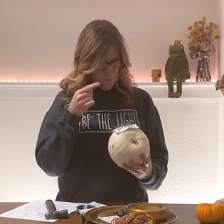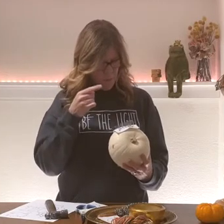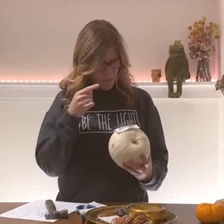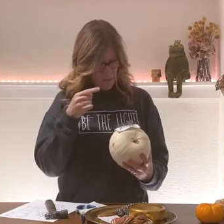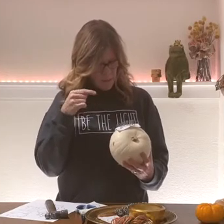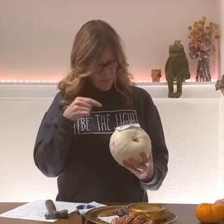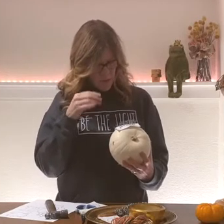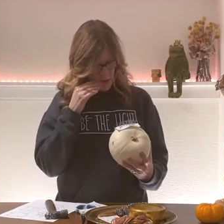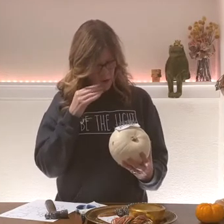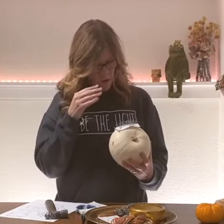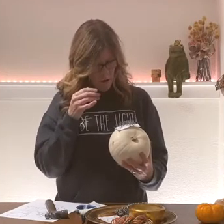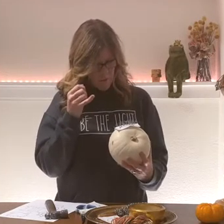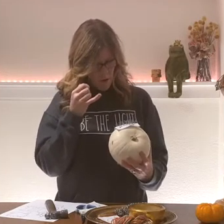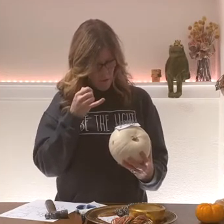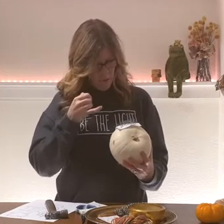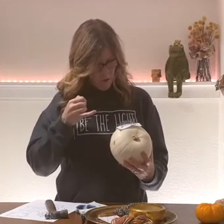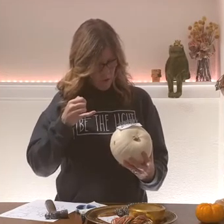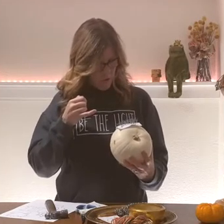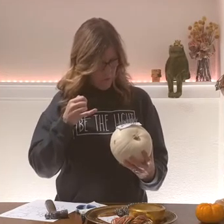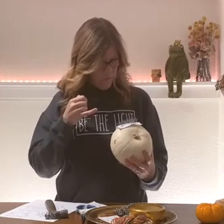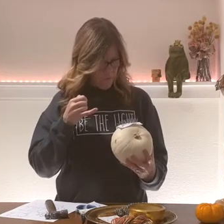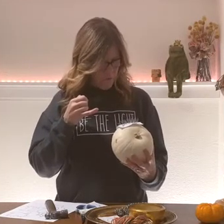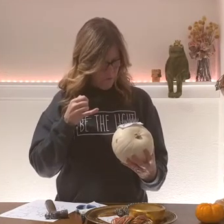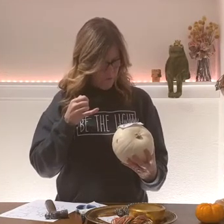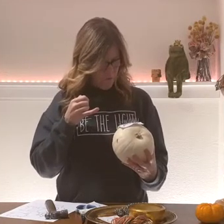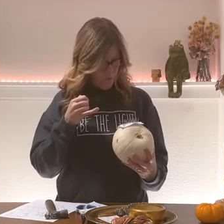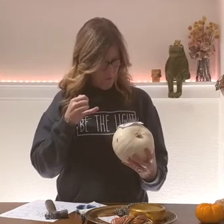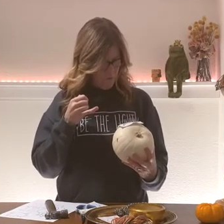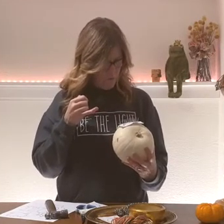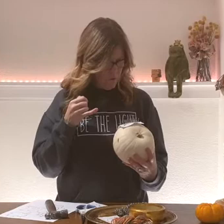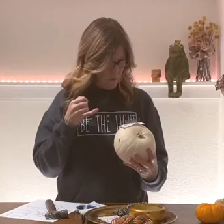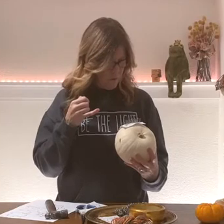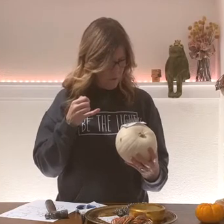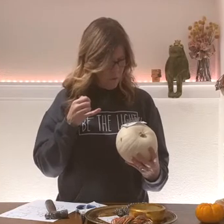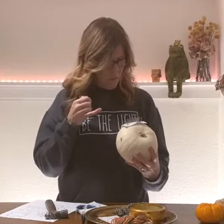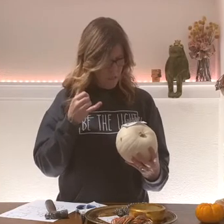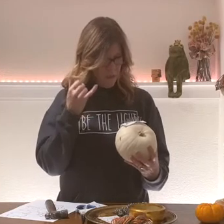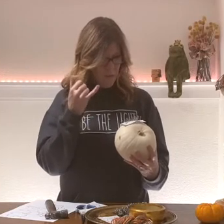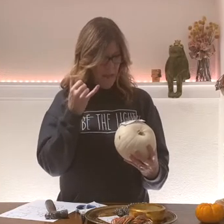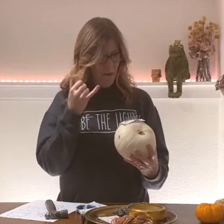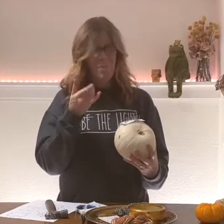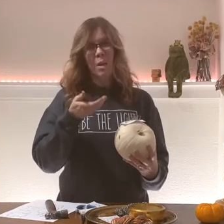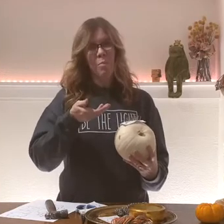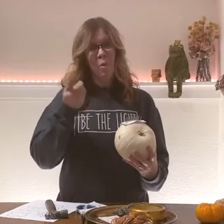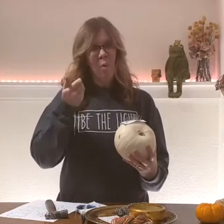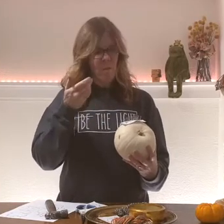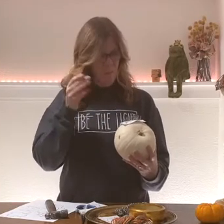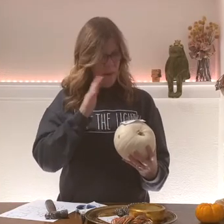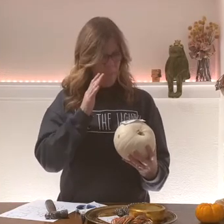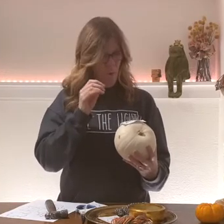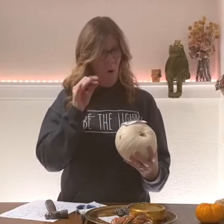points in there. I've got all my curves. So now I'm going to pull the paper